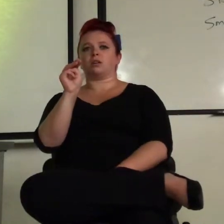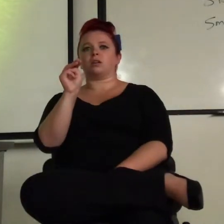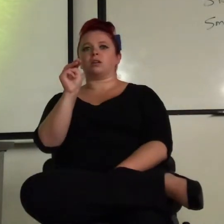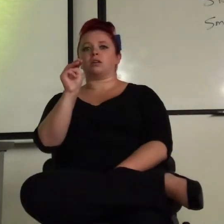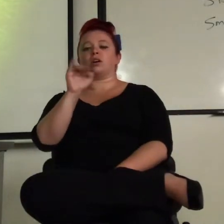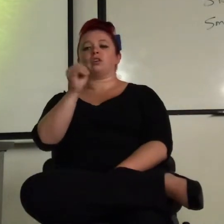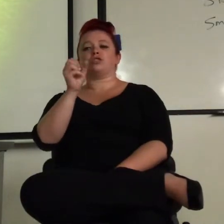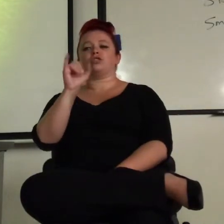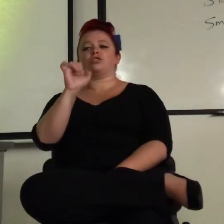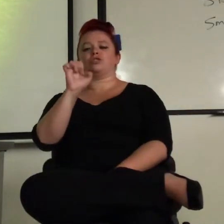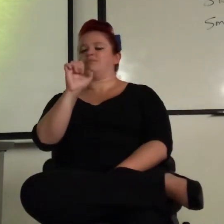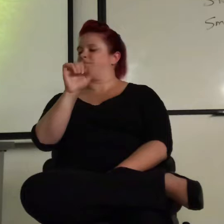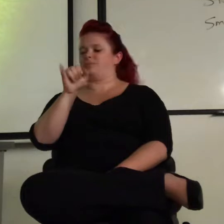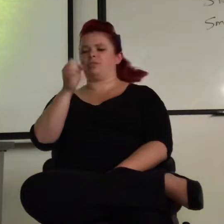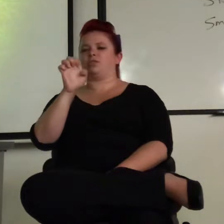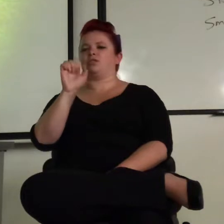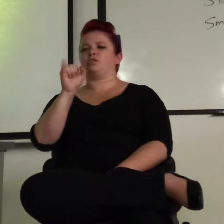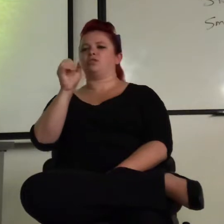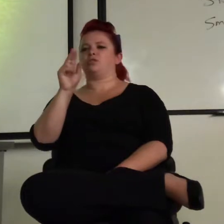jejunum,